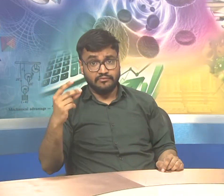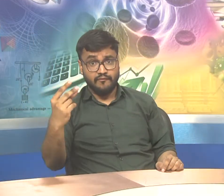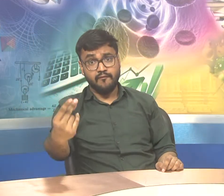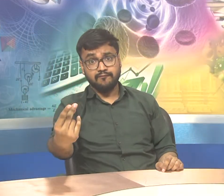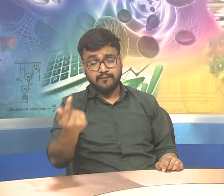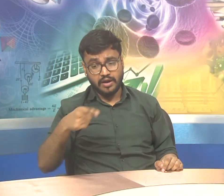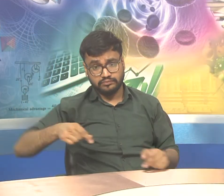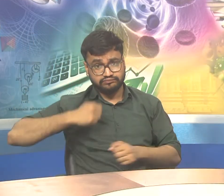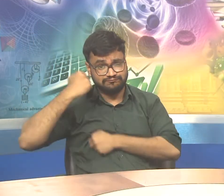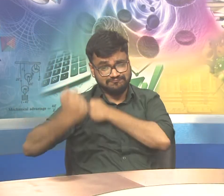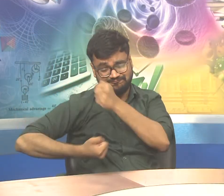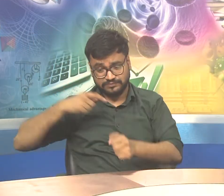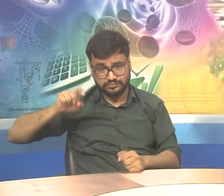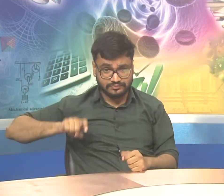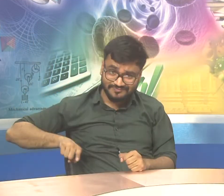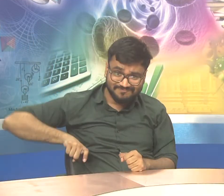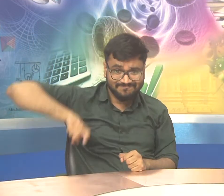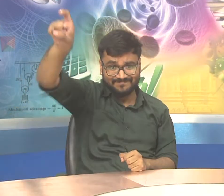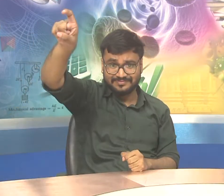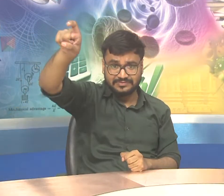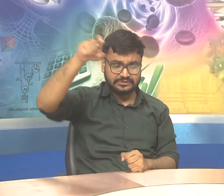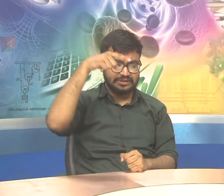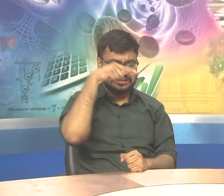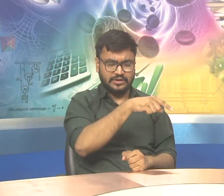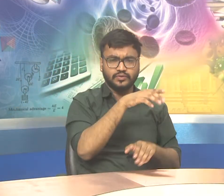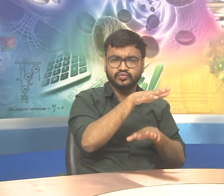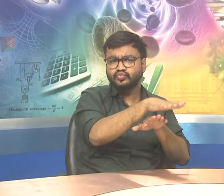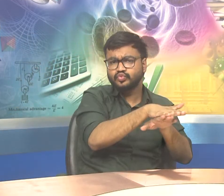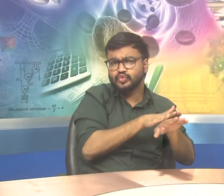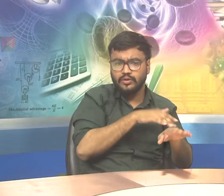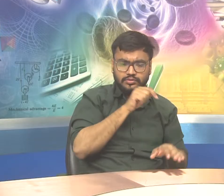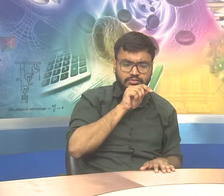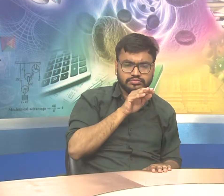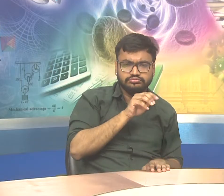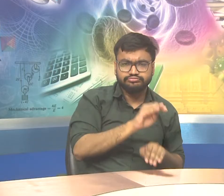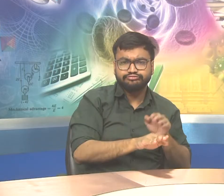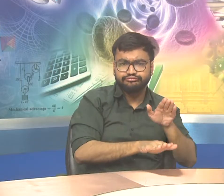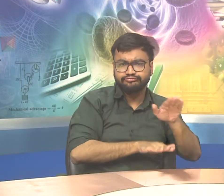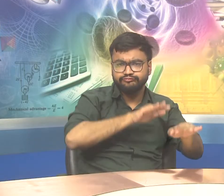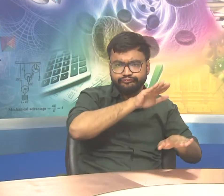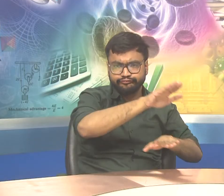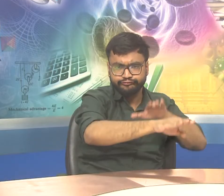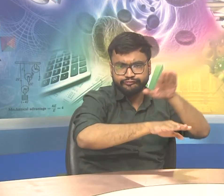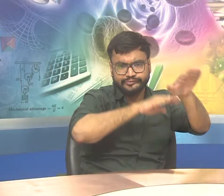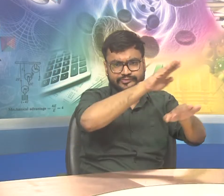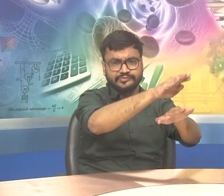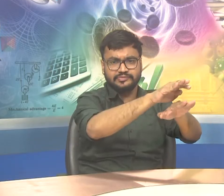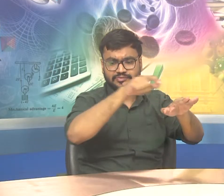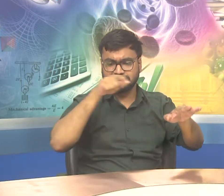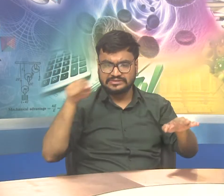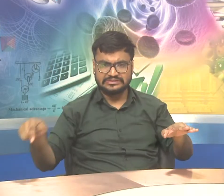and then run up to the same height. Which case do you get tired more and why?